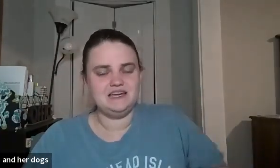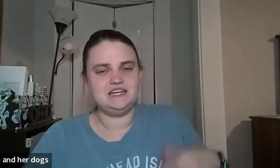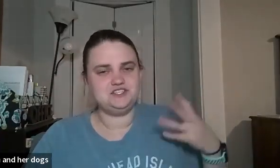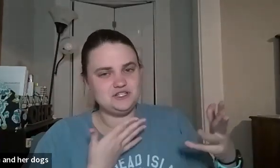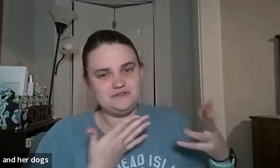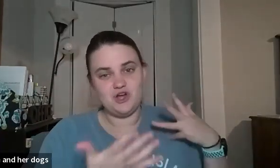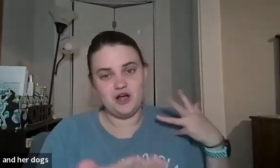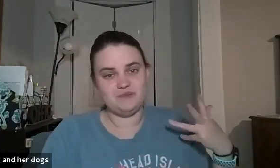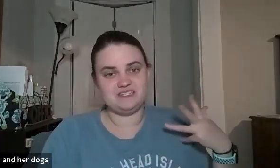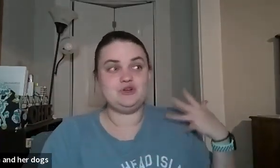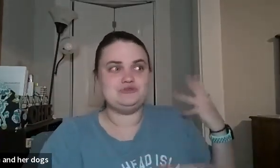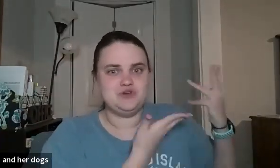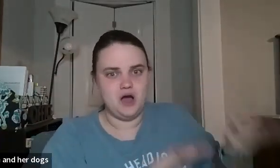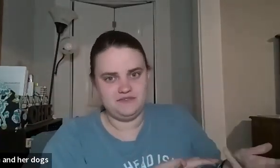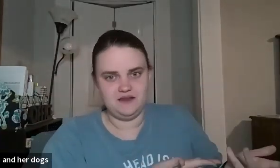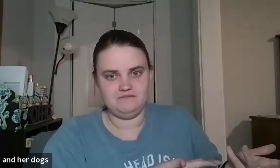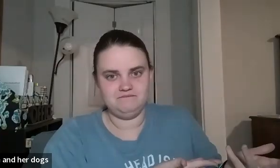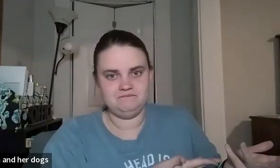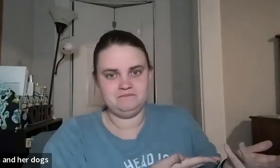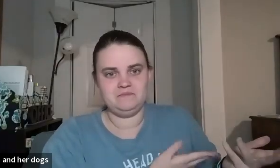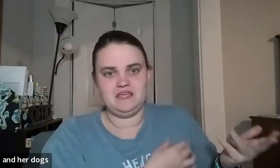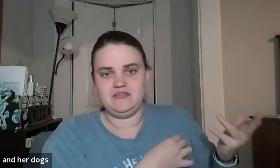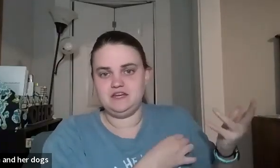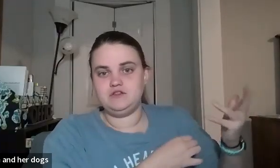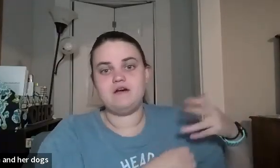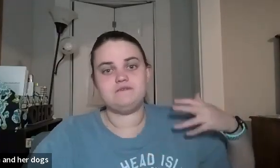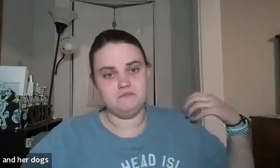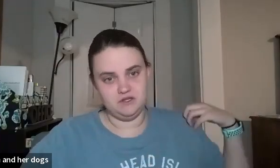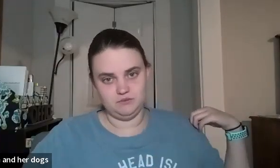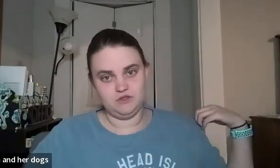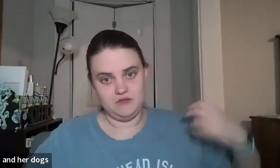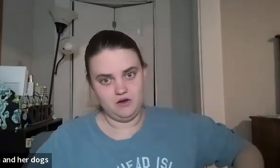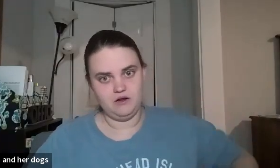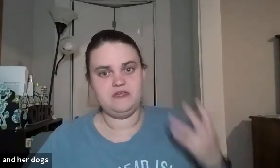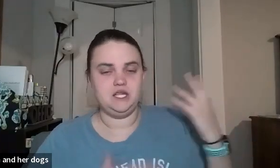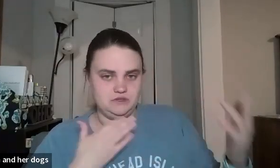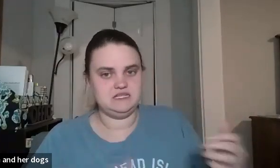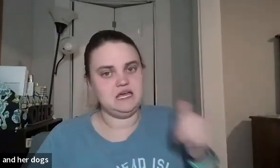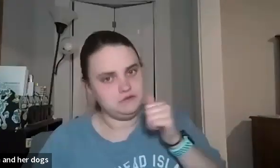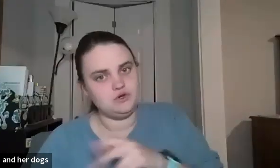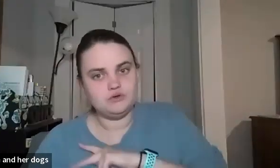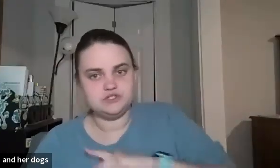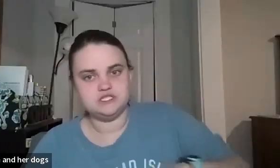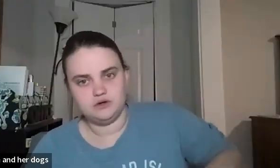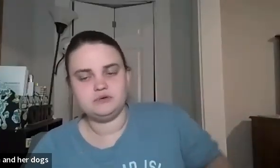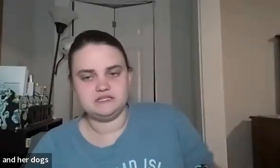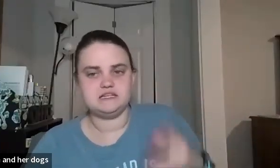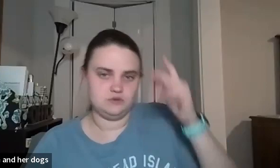It's usually if you're talking about someone who's not there and they're not familiar with who they are, then you would say she's a girl princess or a